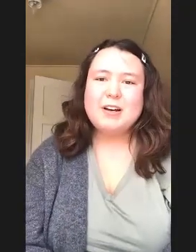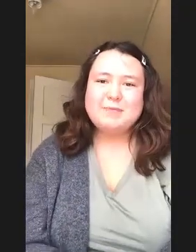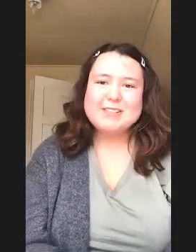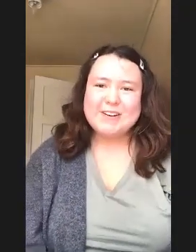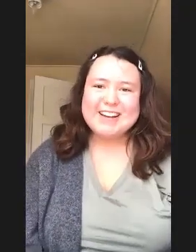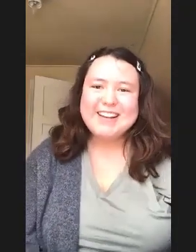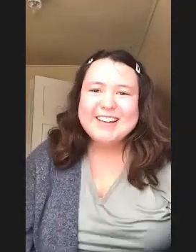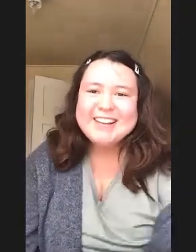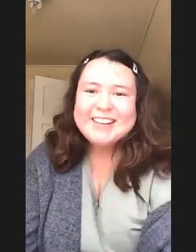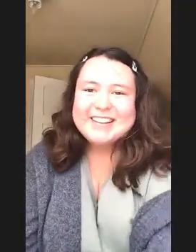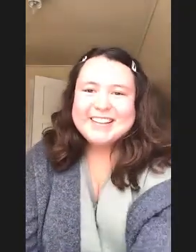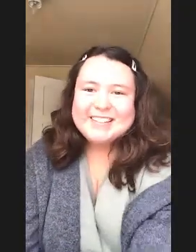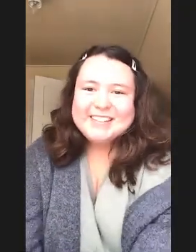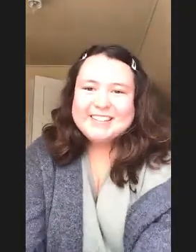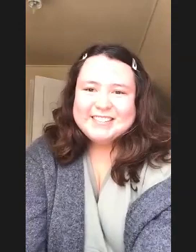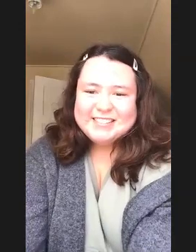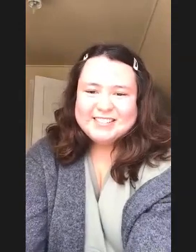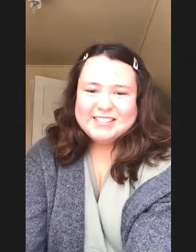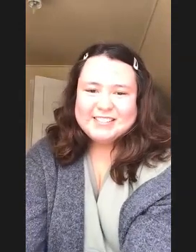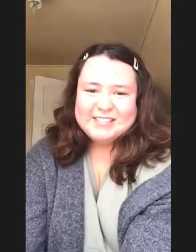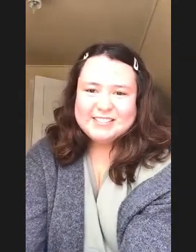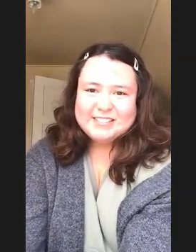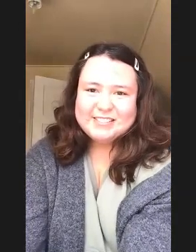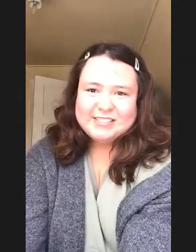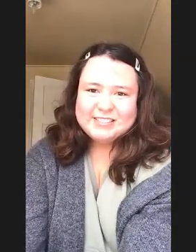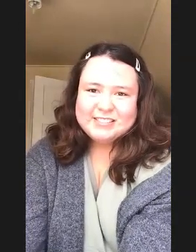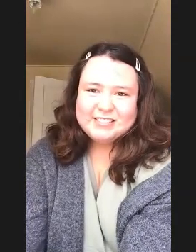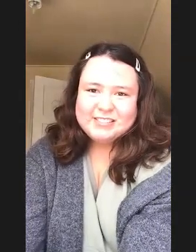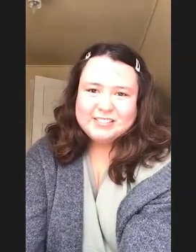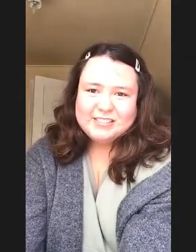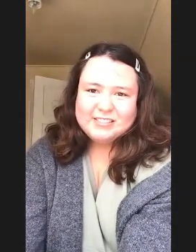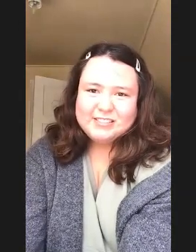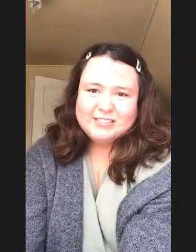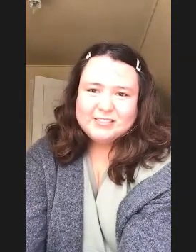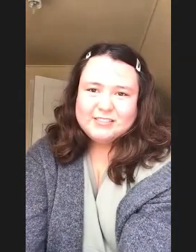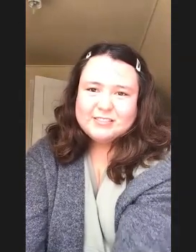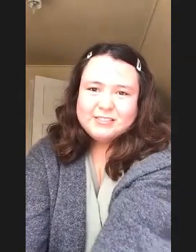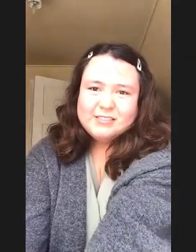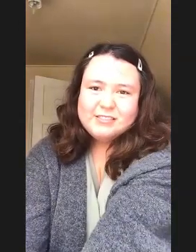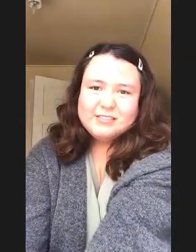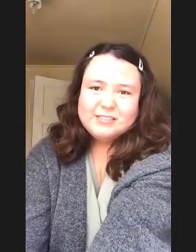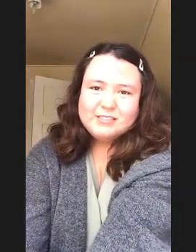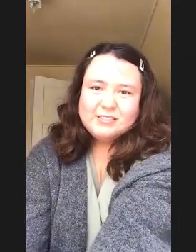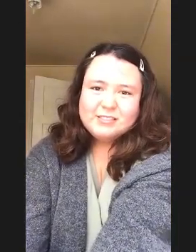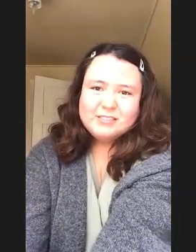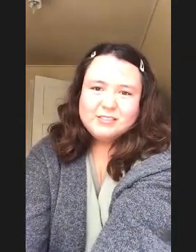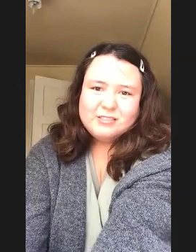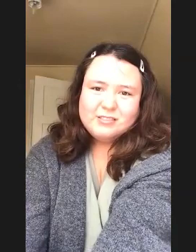I'm sorry. Always just trying to think of some animals. Mhm. What about